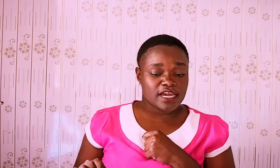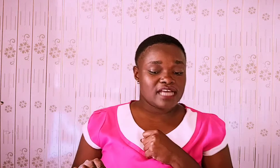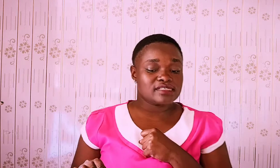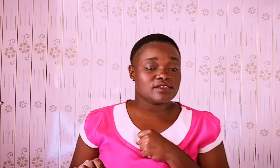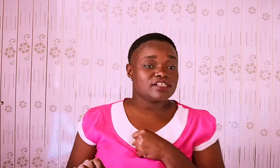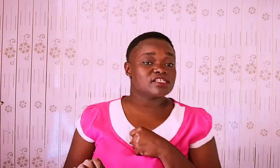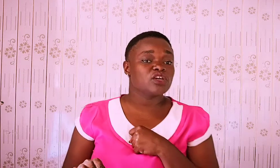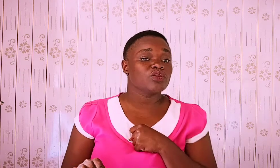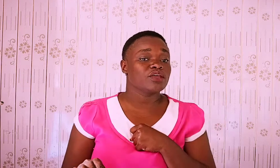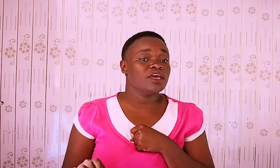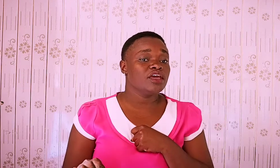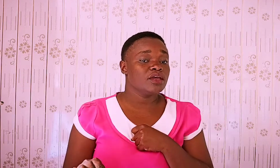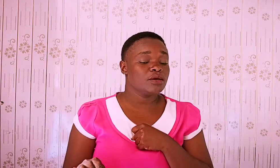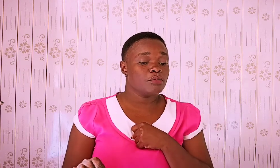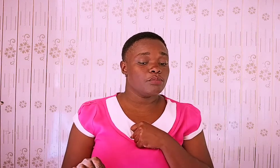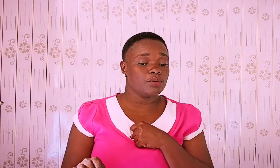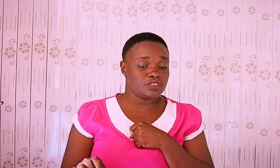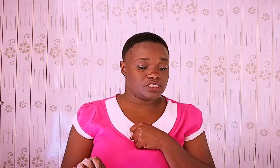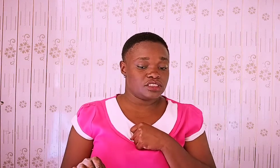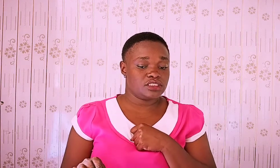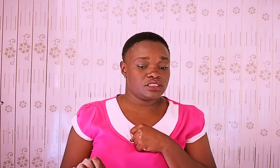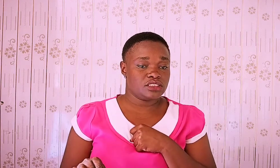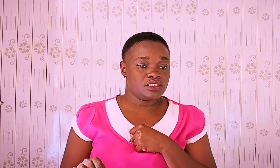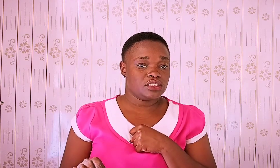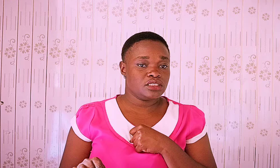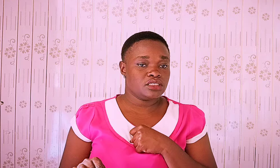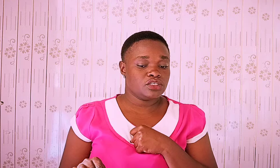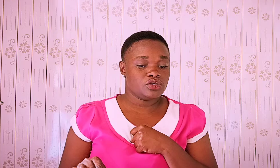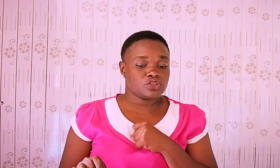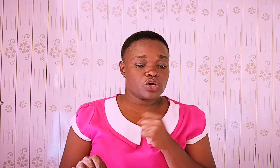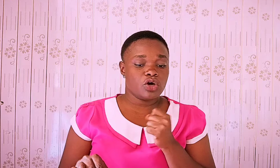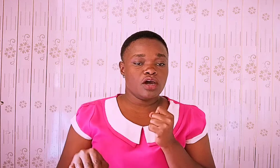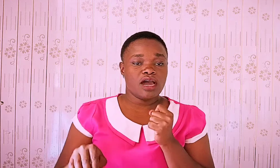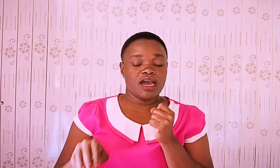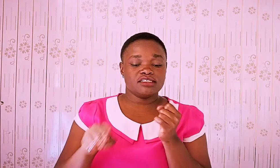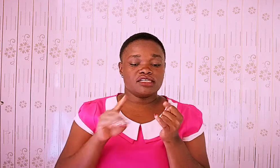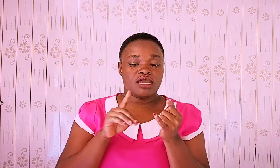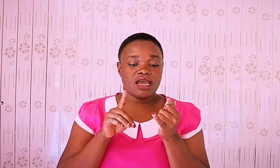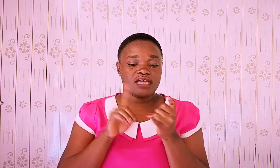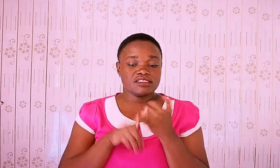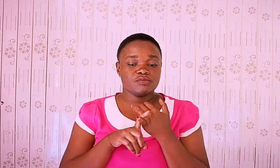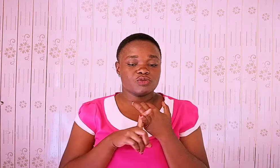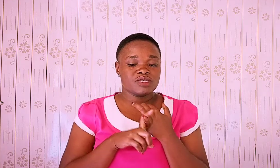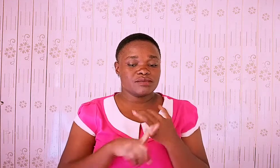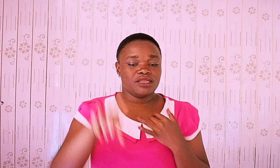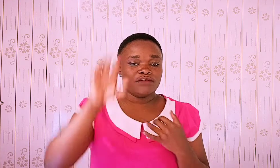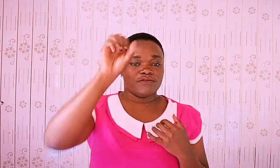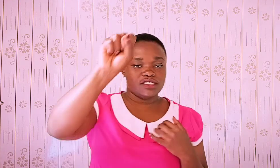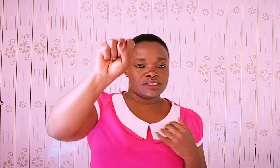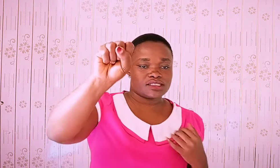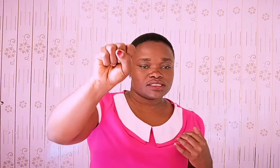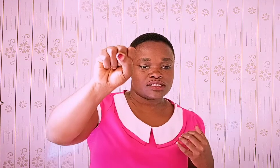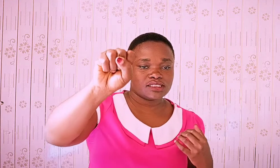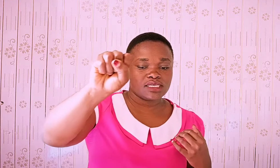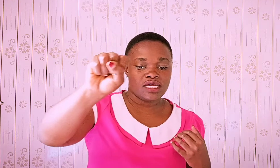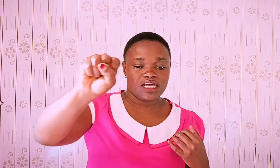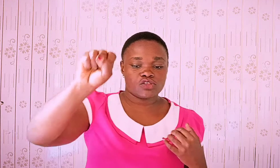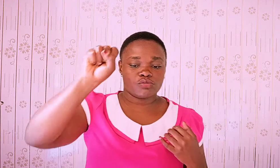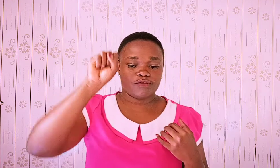fingers resting on the body. So hand shape tumesema ni fist, has to be